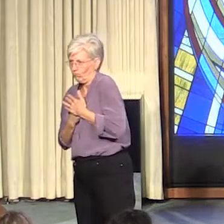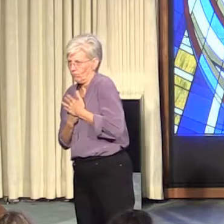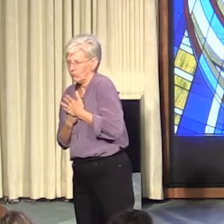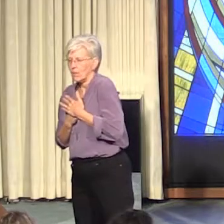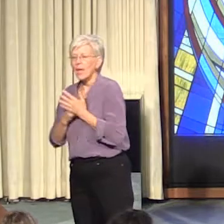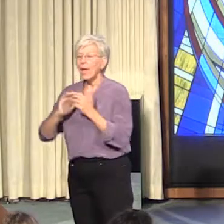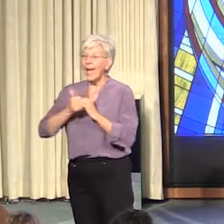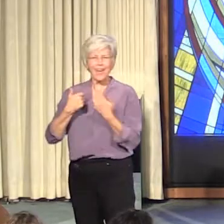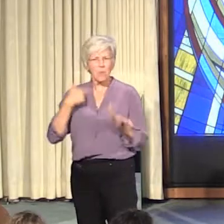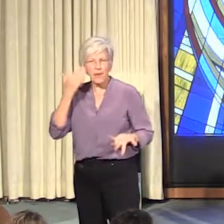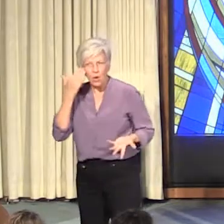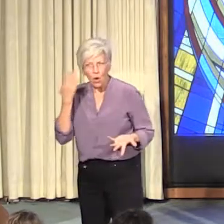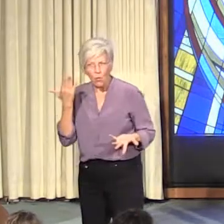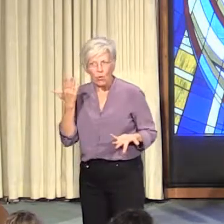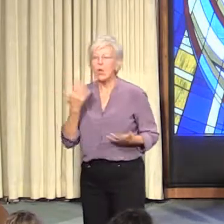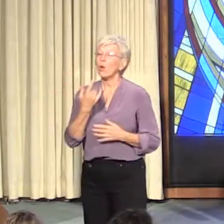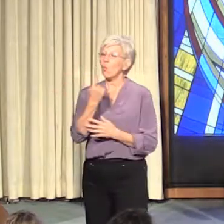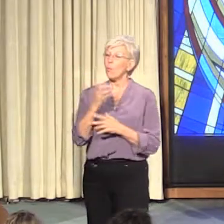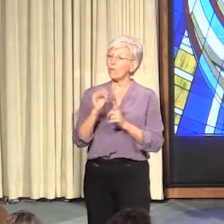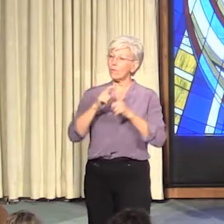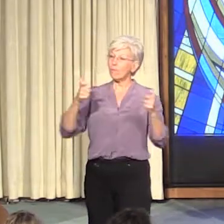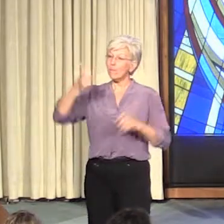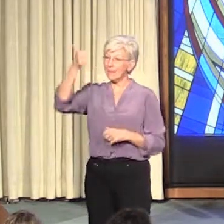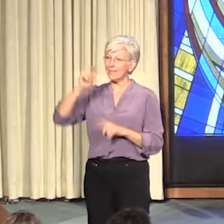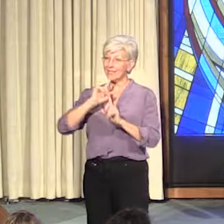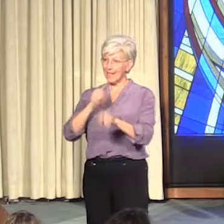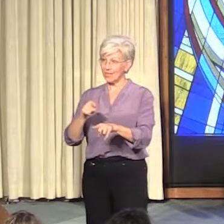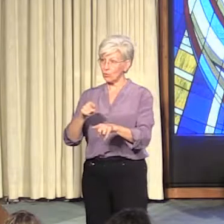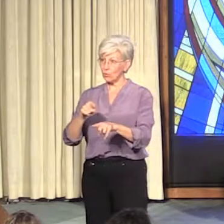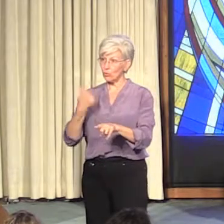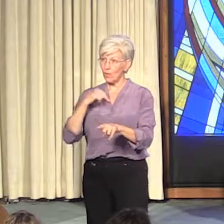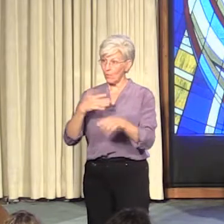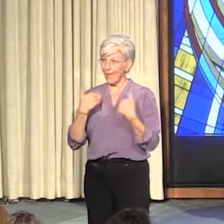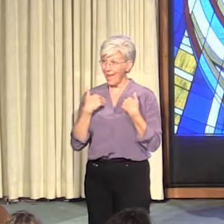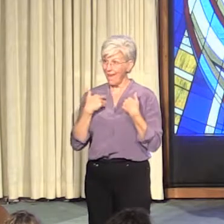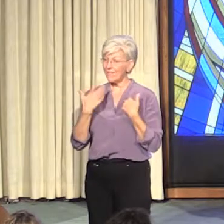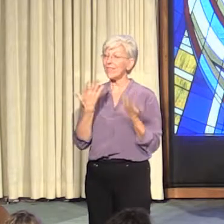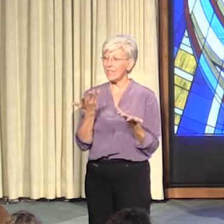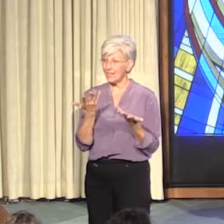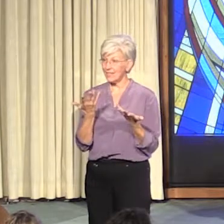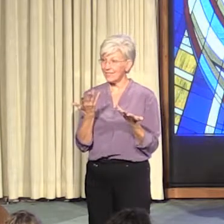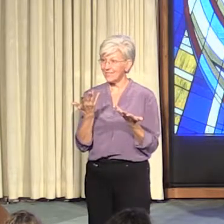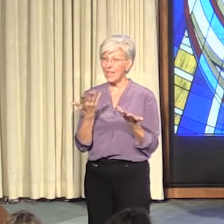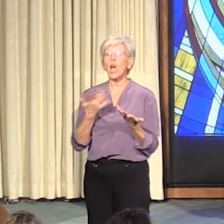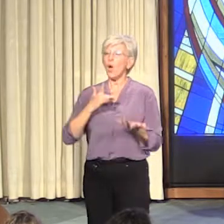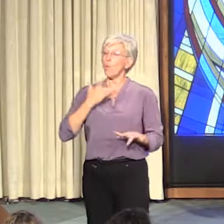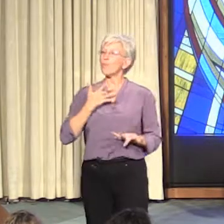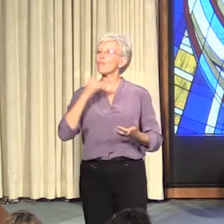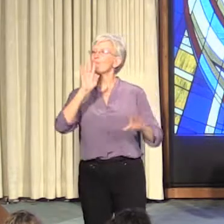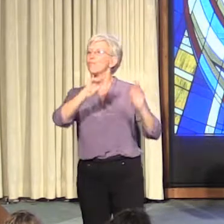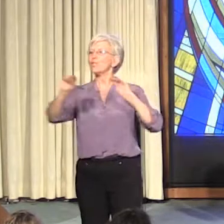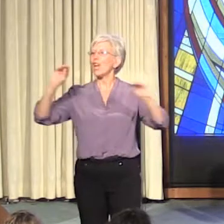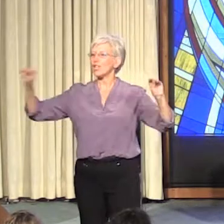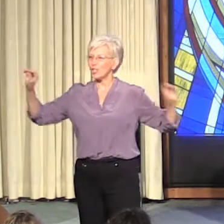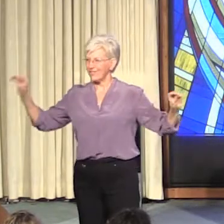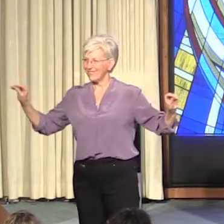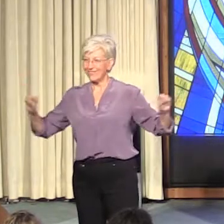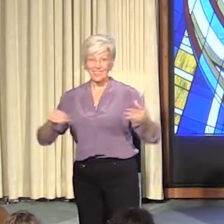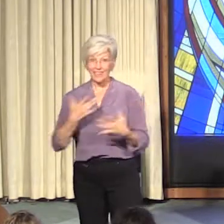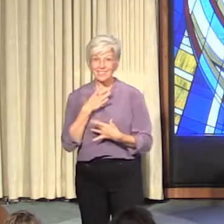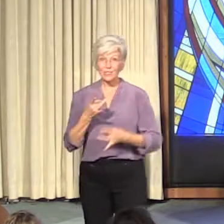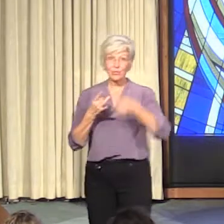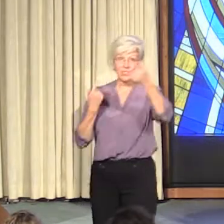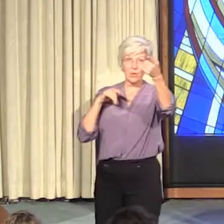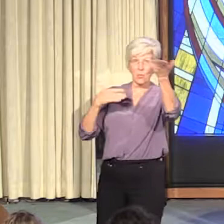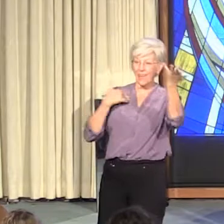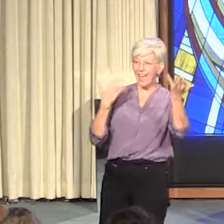One of the biggest answers that we have is projection. It's interesting. We actually have a projection room here in the church. That's where